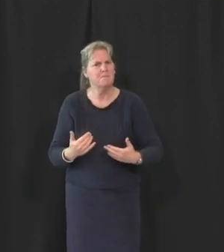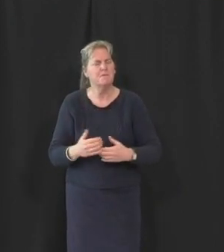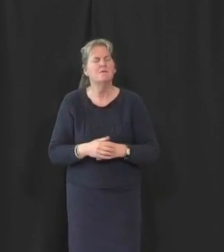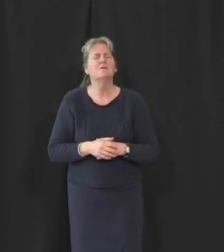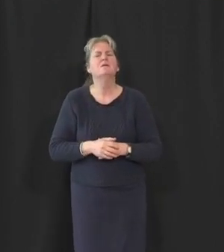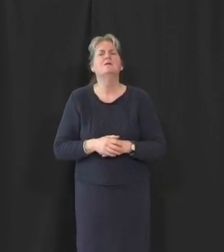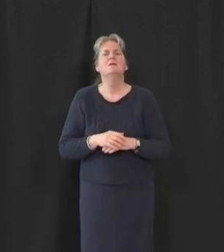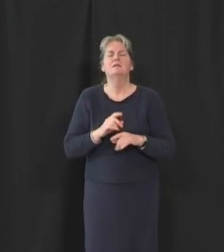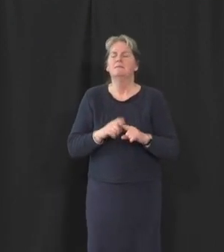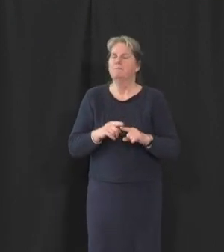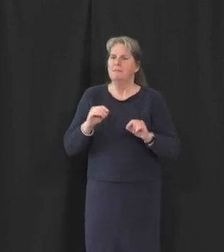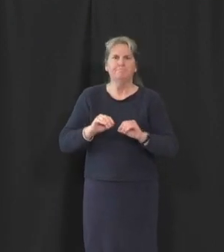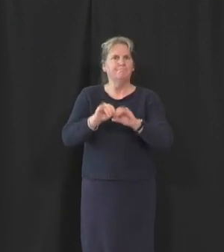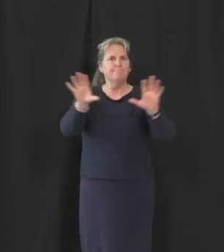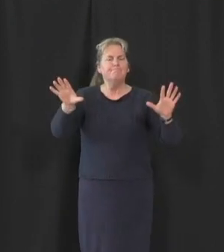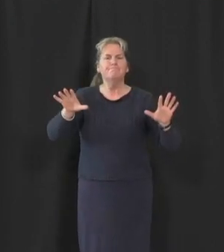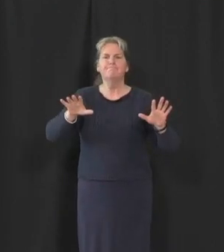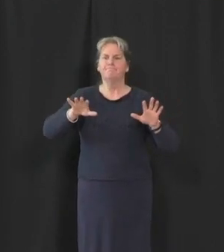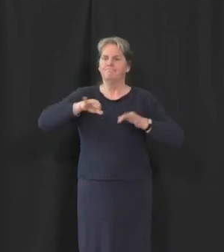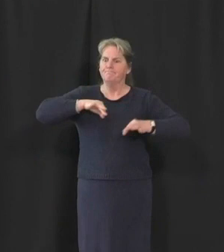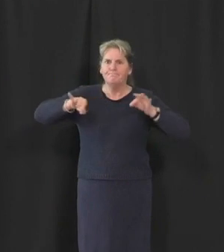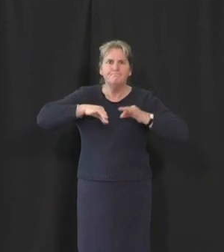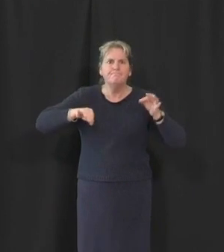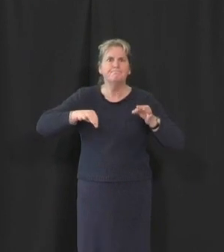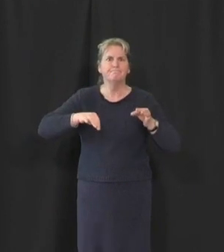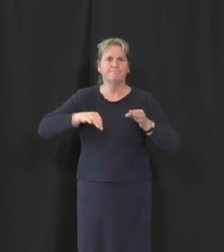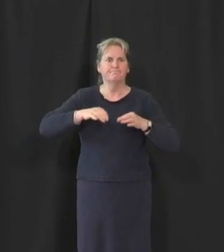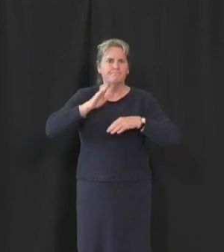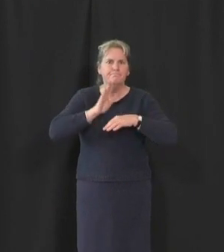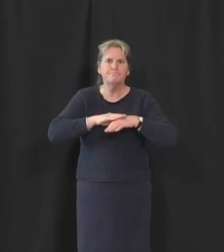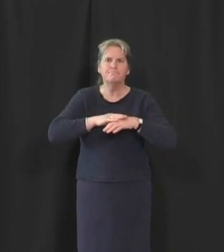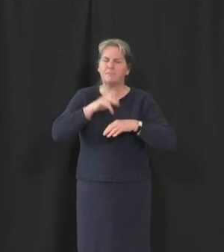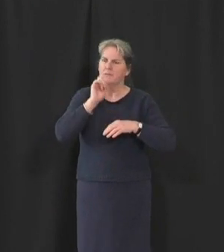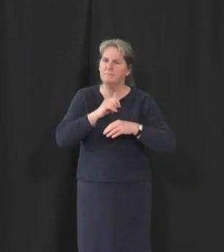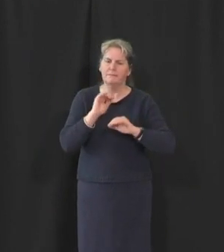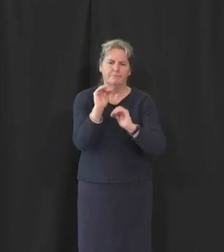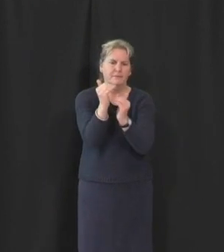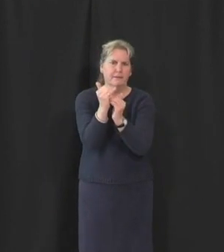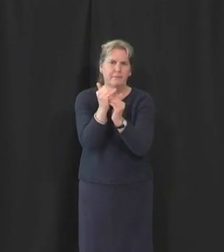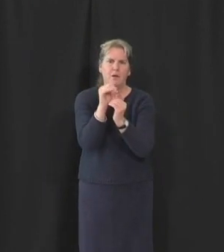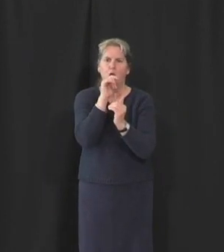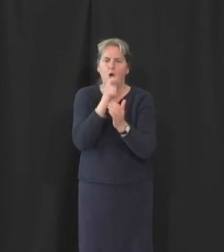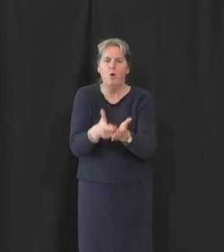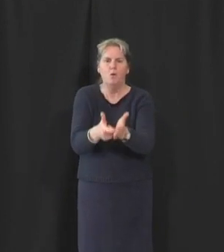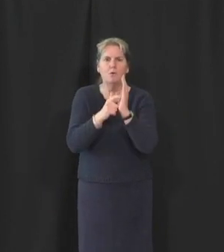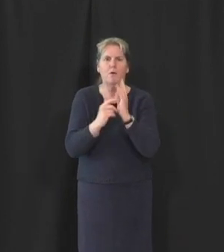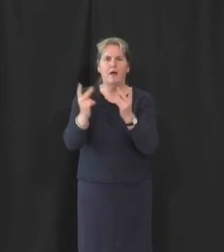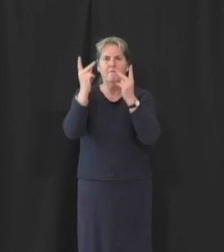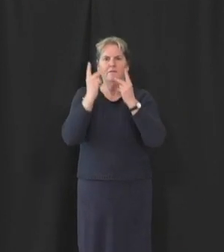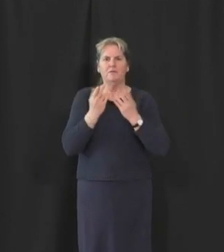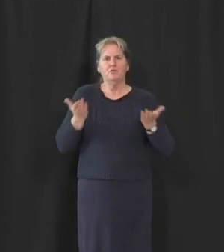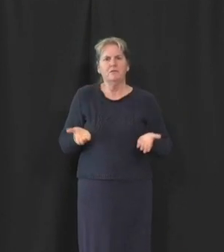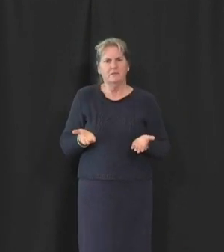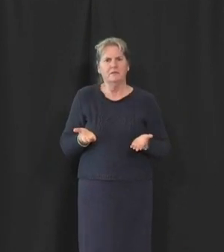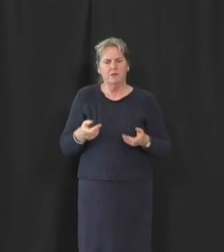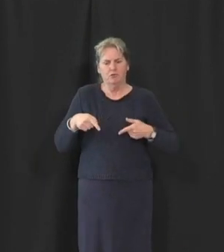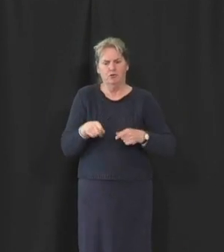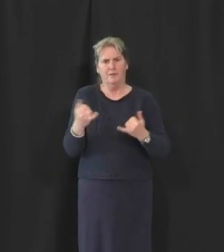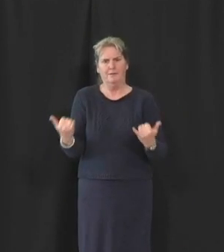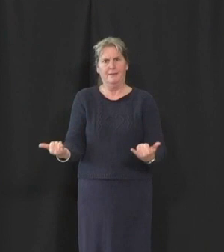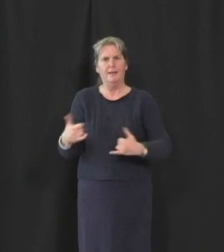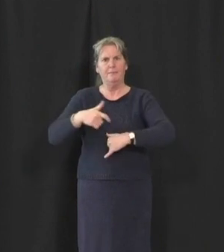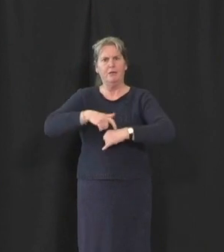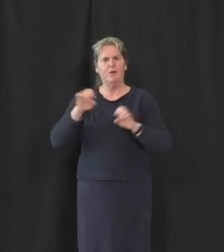But we've been very clear, that we must restrict non-essential visiting during this state